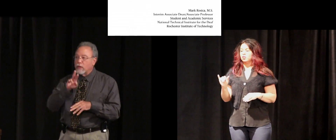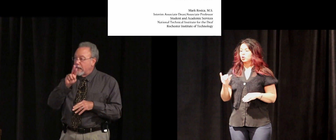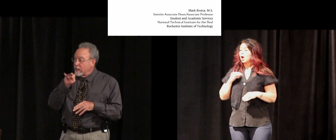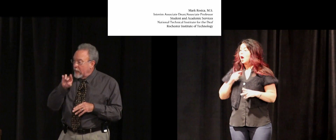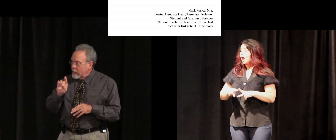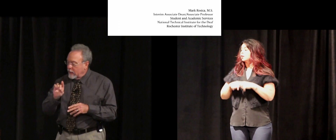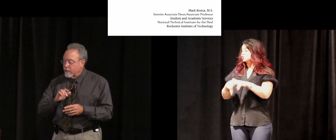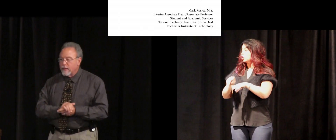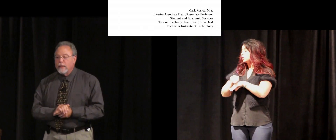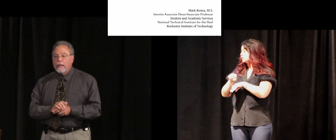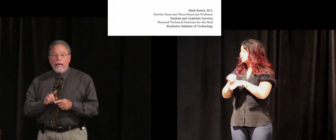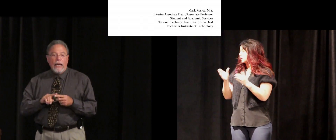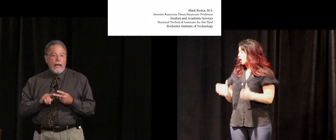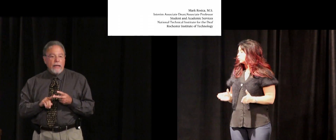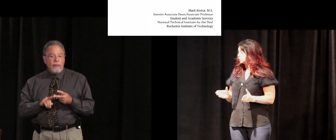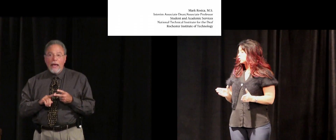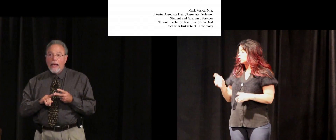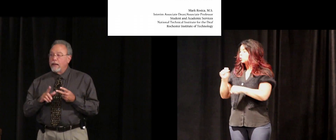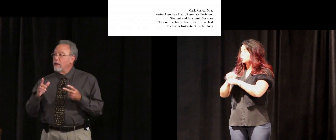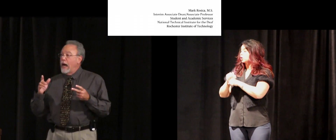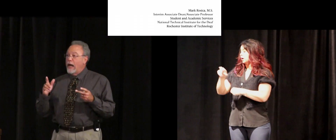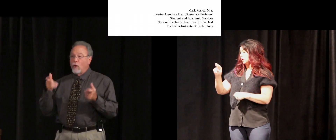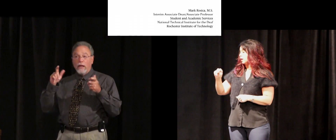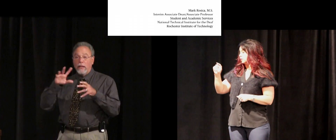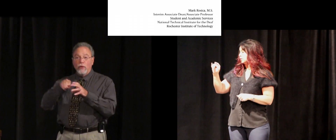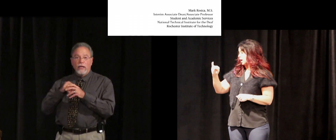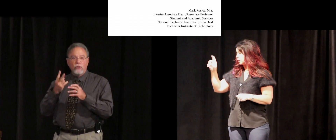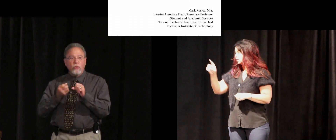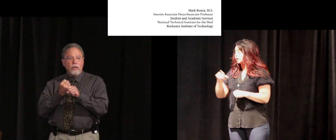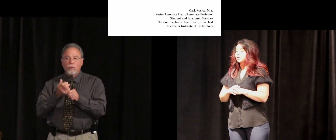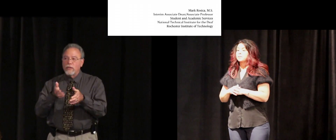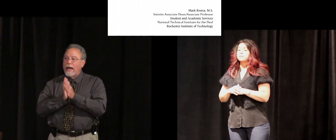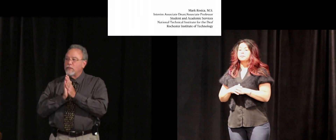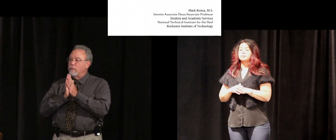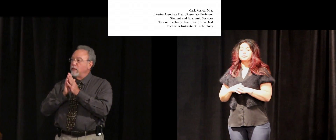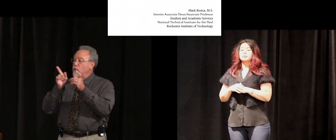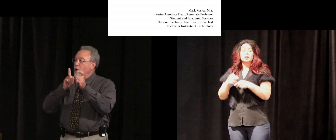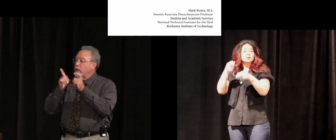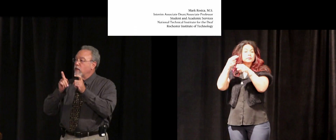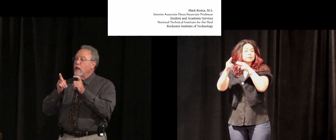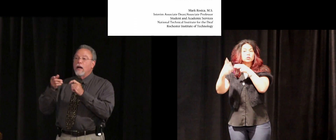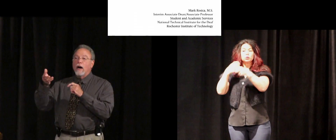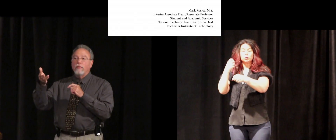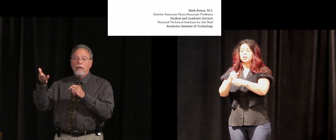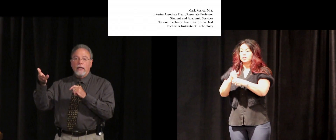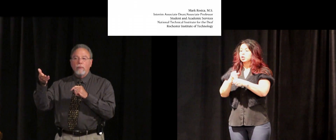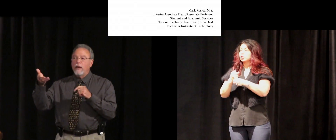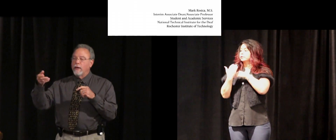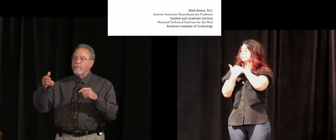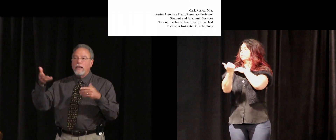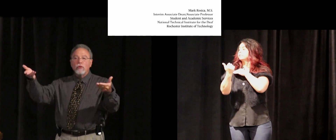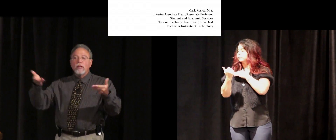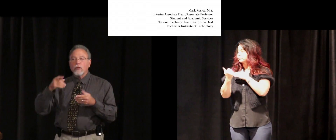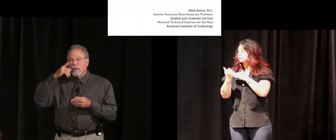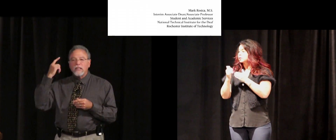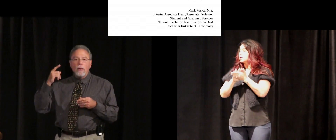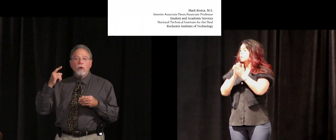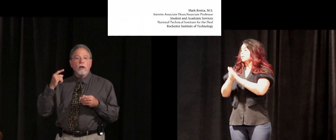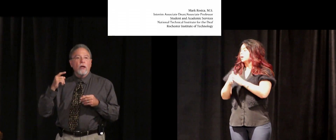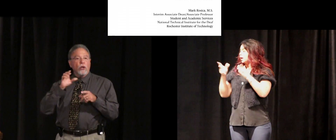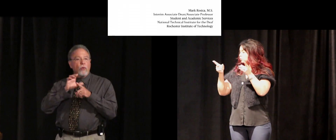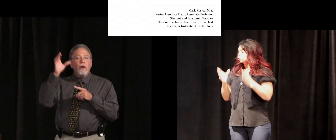grandfather. Never had a grandfather before. Welcome. That's great. That's great. That's great. Okay, so I just briefly, so